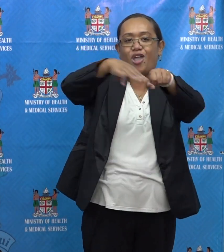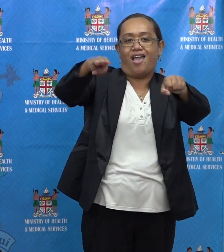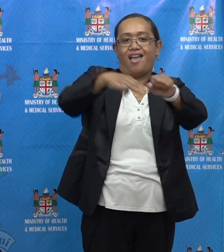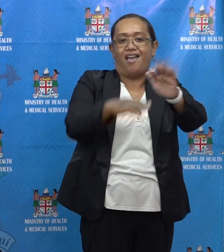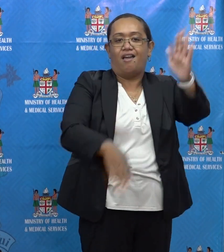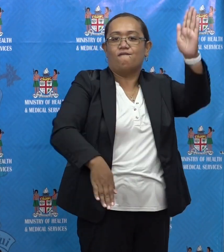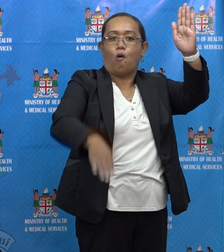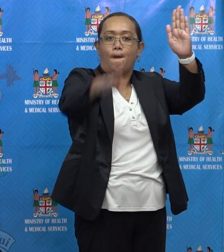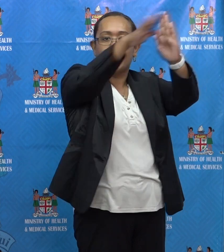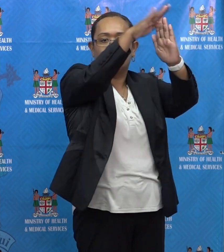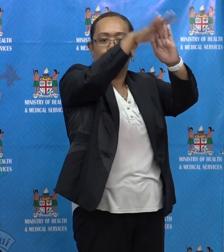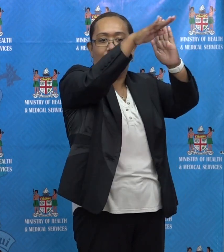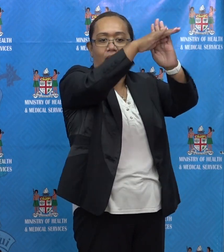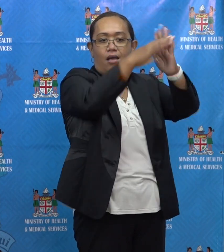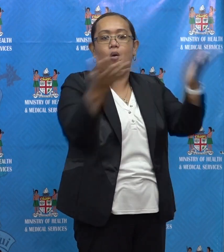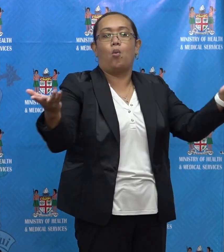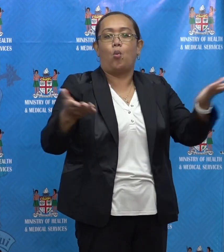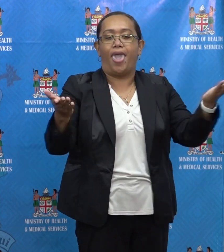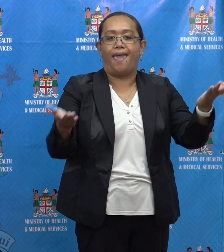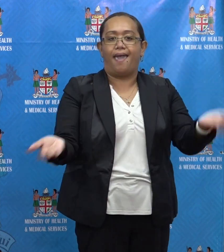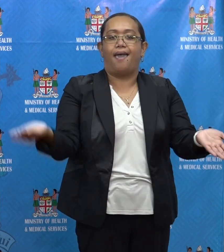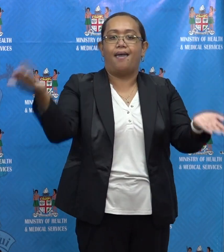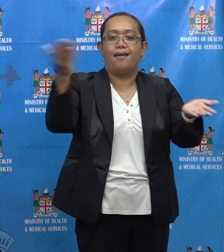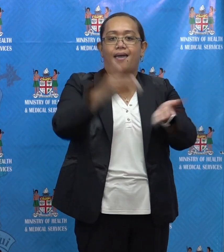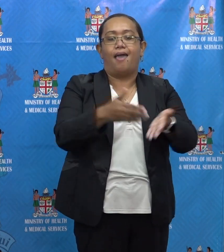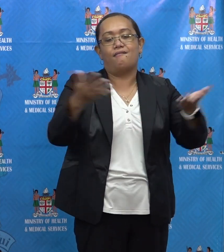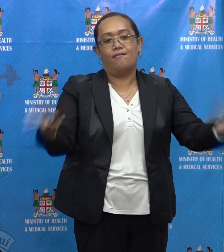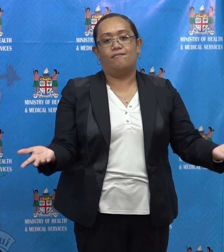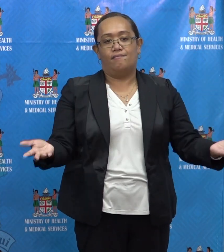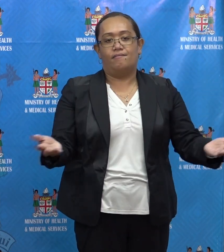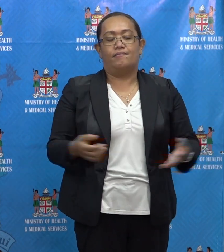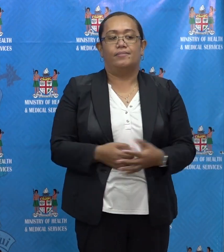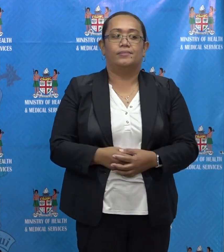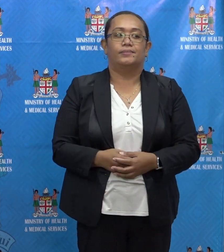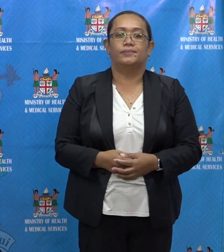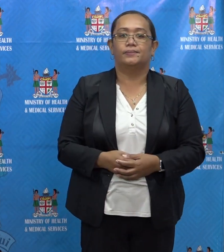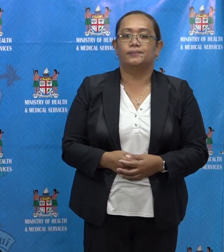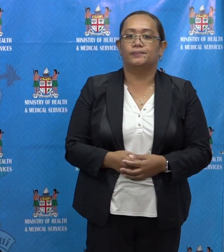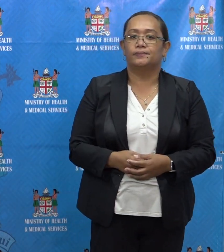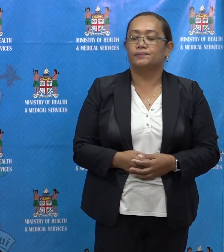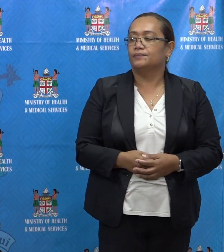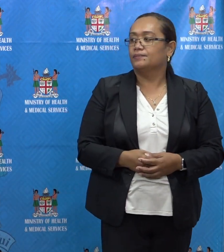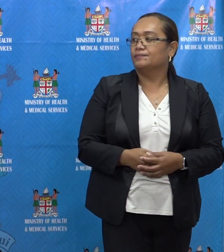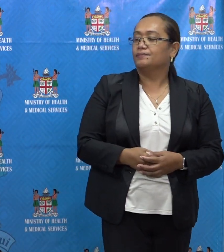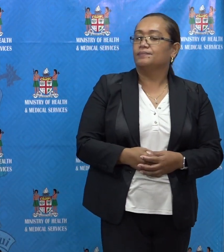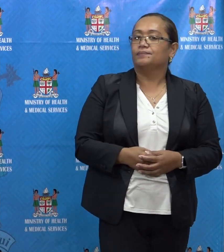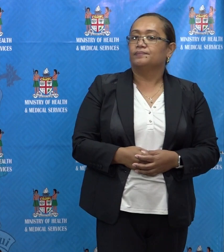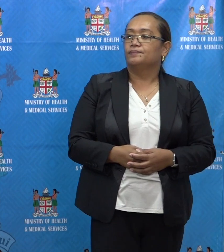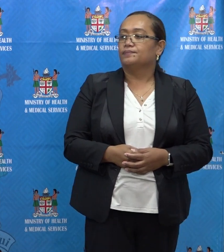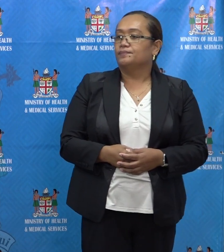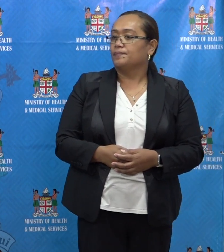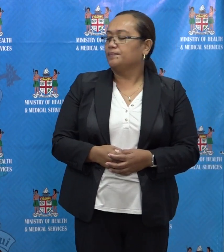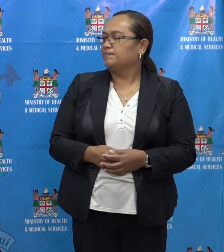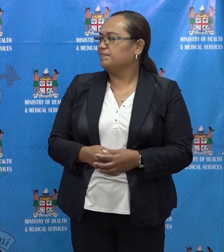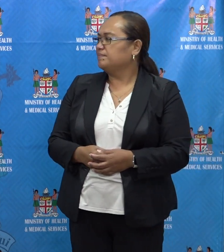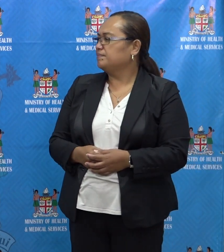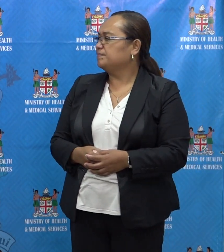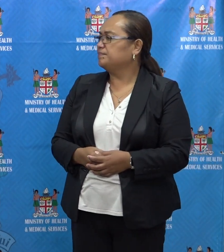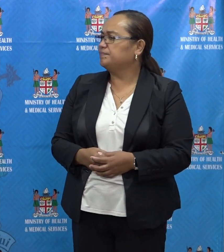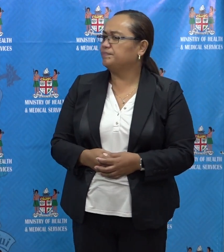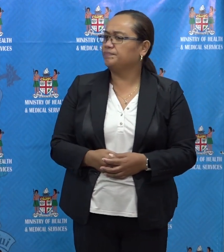terms of testing, in terms of the contact tracing we're doing, in terms of the screening that we're doing. Thank you.